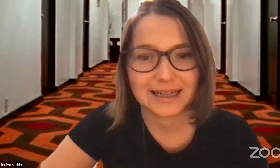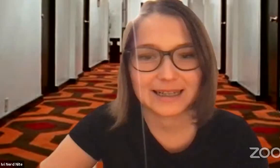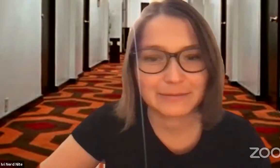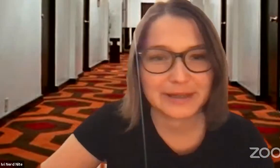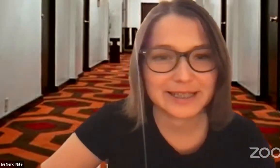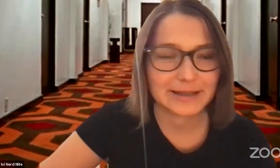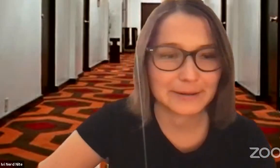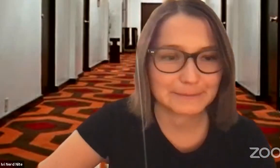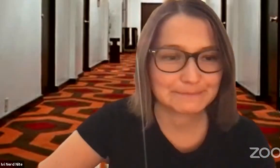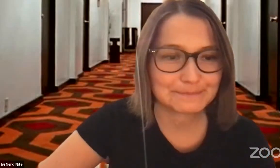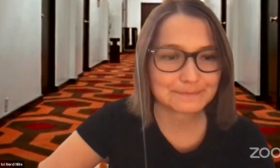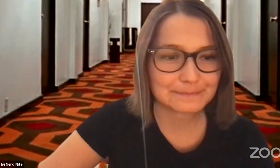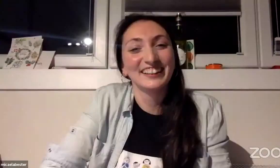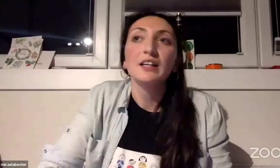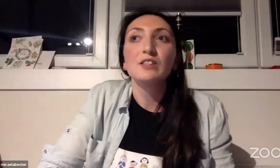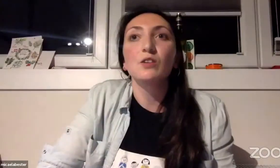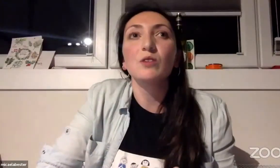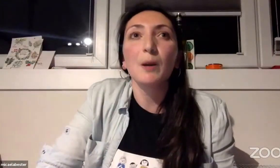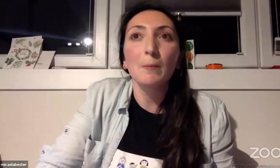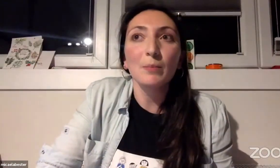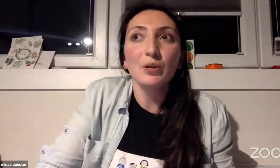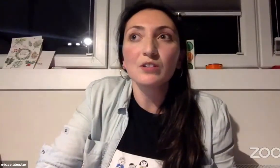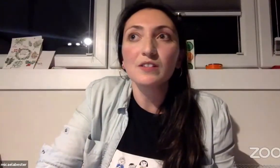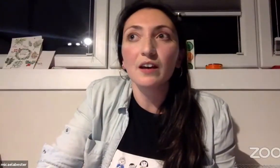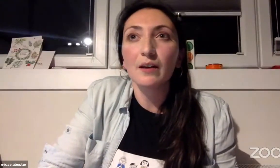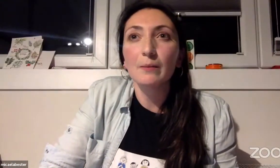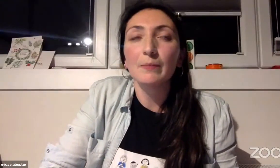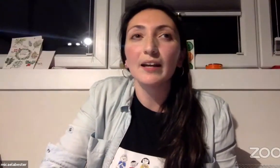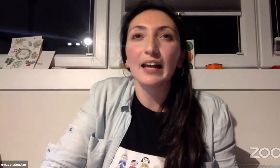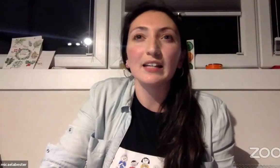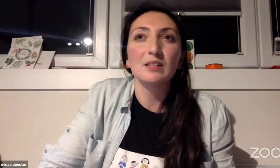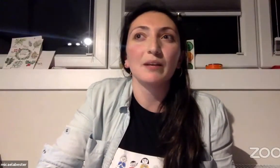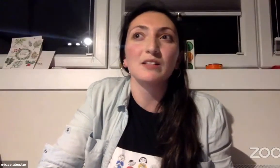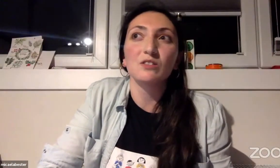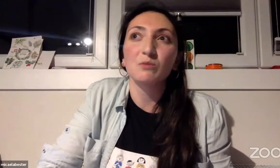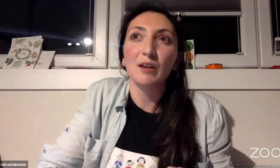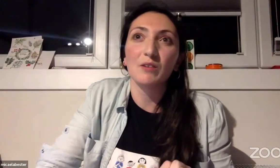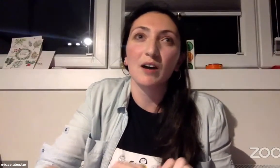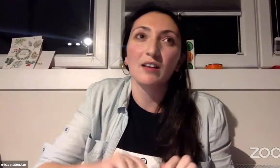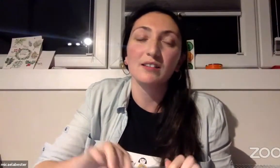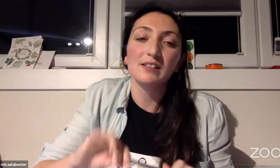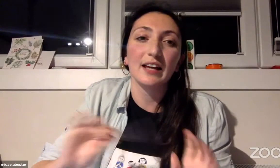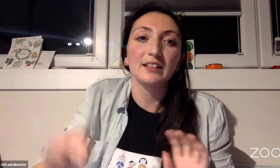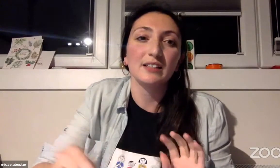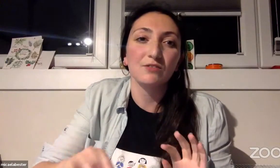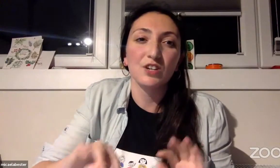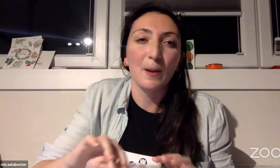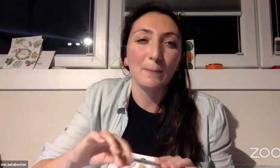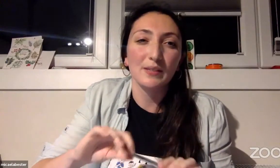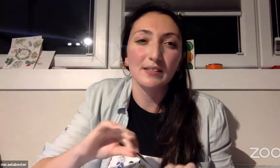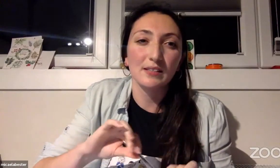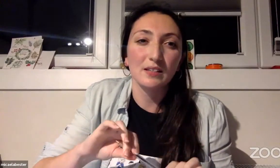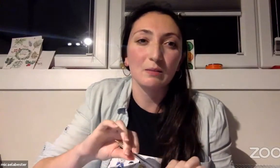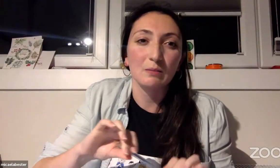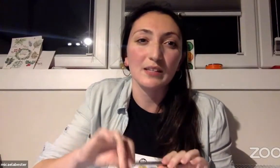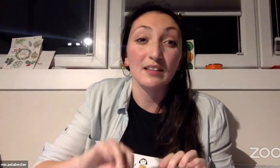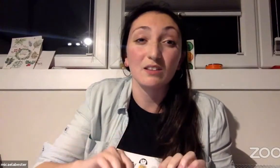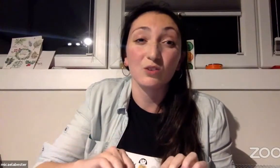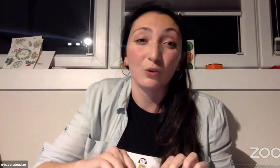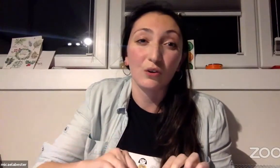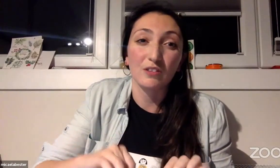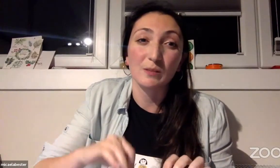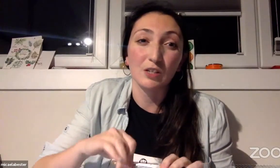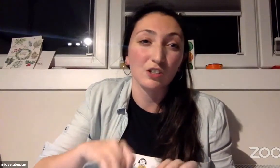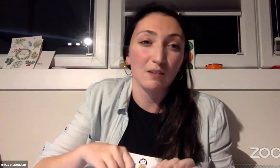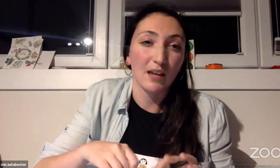in BSL? So numbers, again, it depends on where you are. There's slightly different number systems in